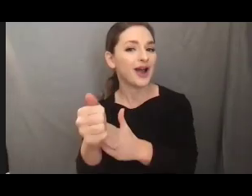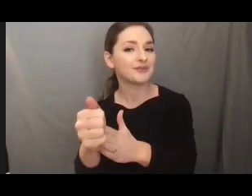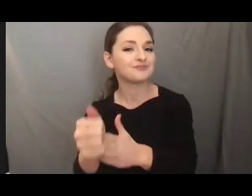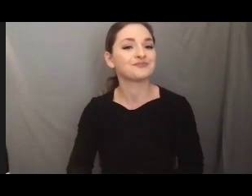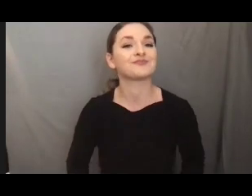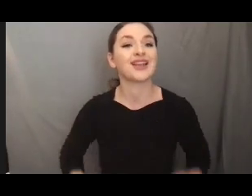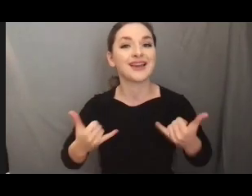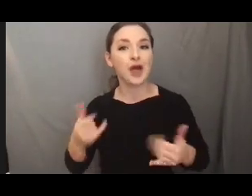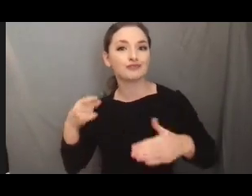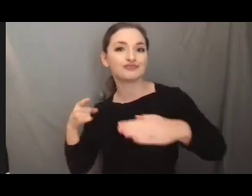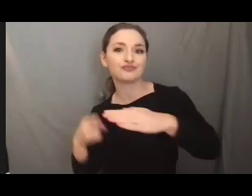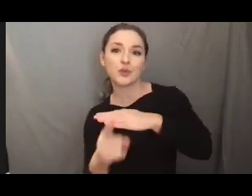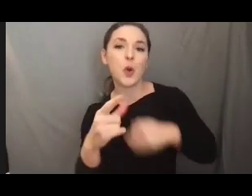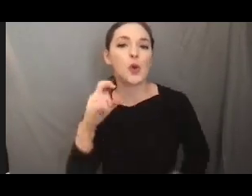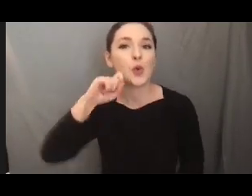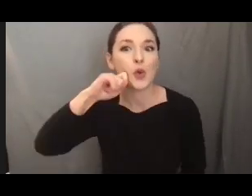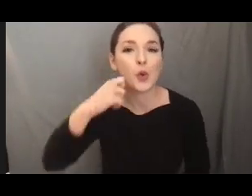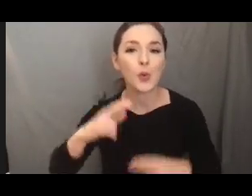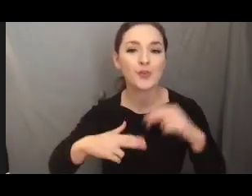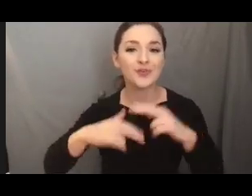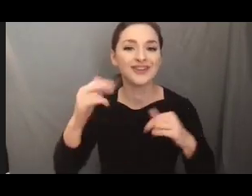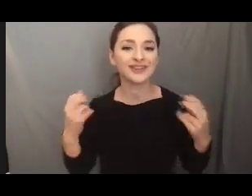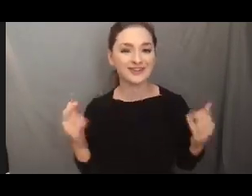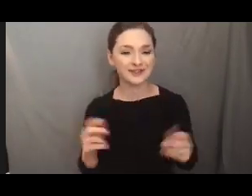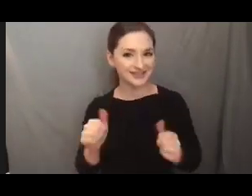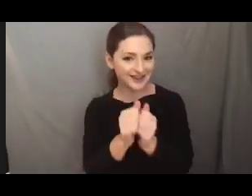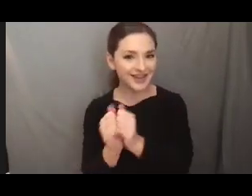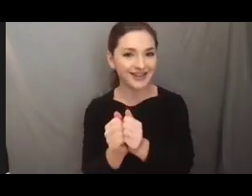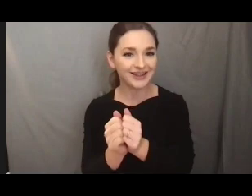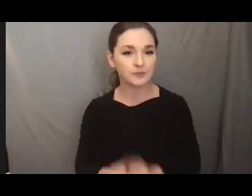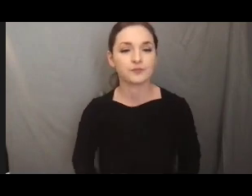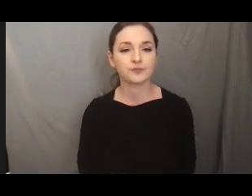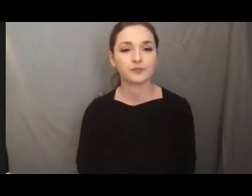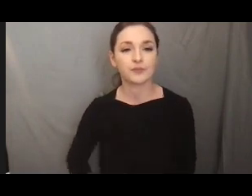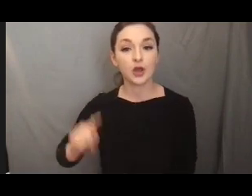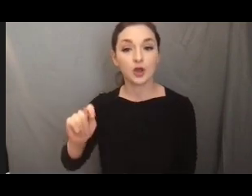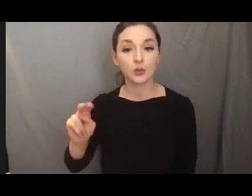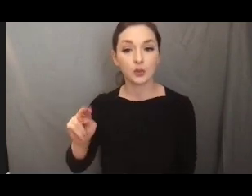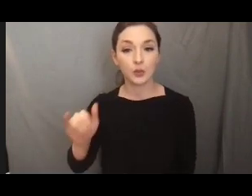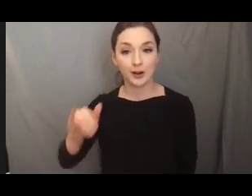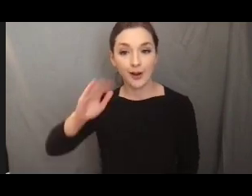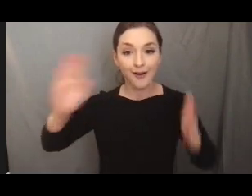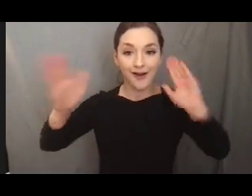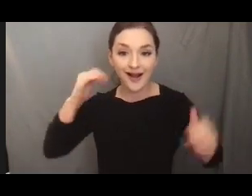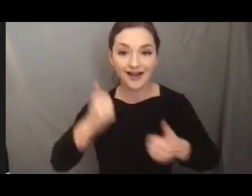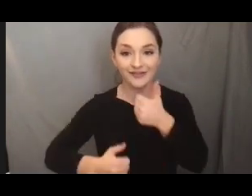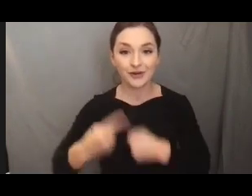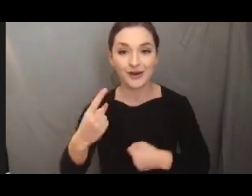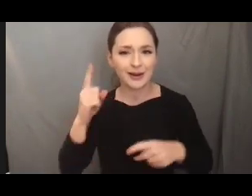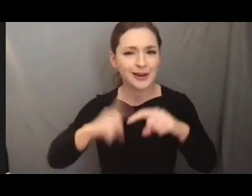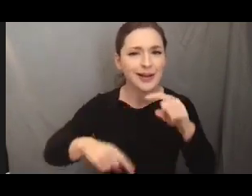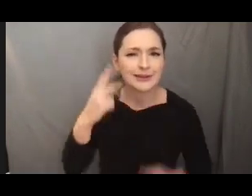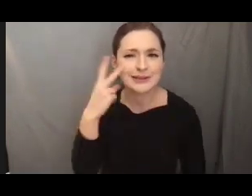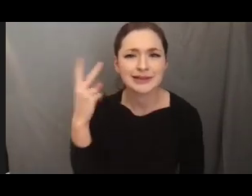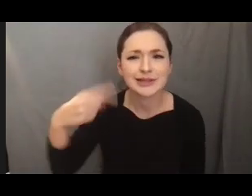cool building together. Okay, well, welcome everyone. It's weird I can't see you, but I'll talk right into the phone there. So to start things